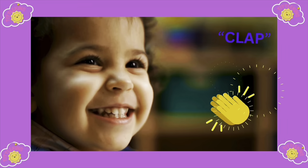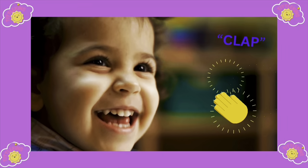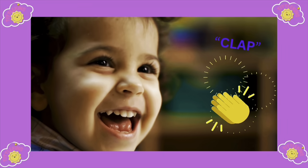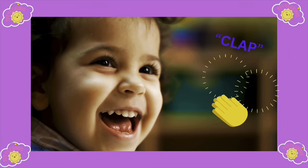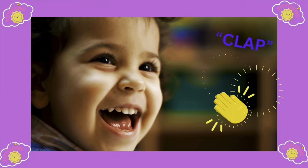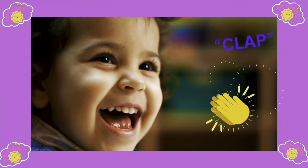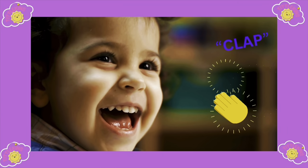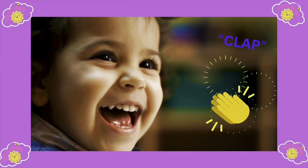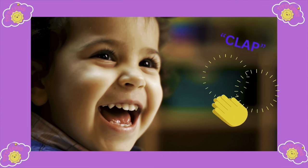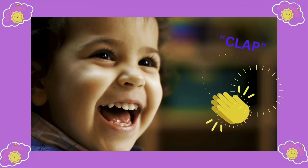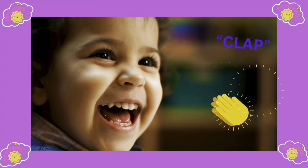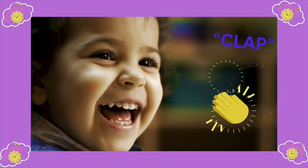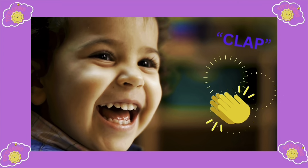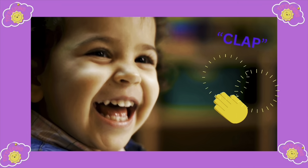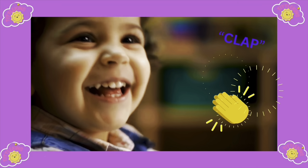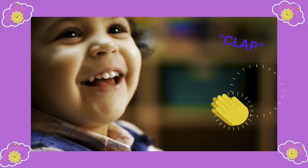together